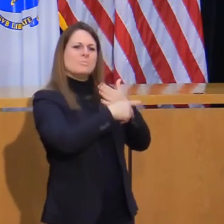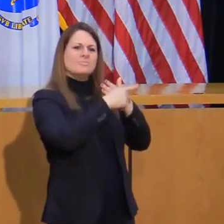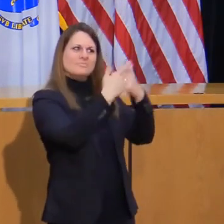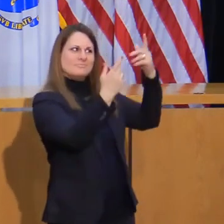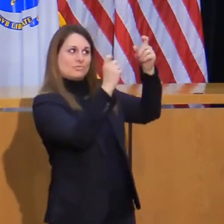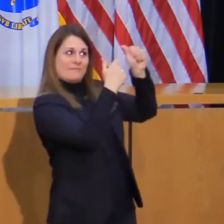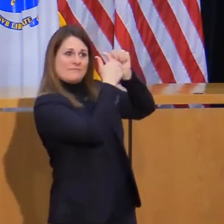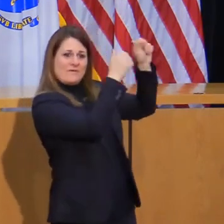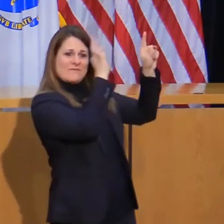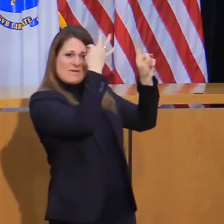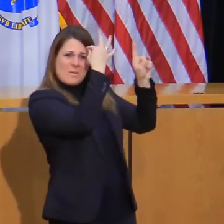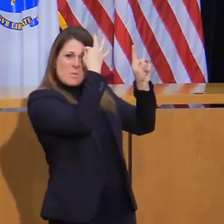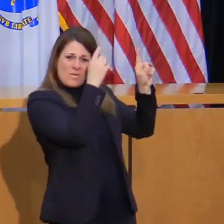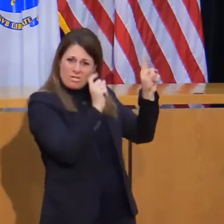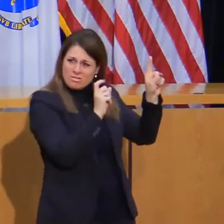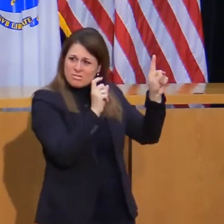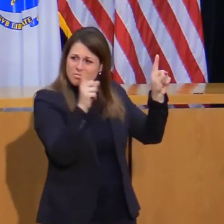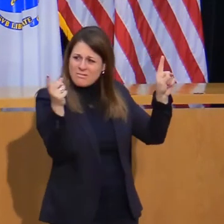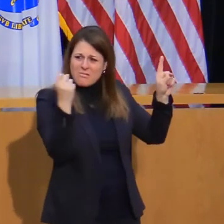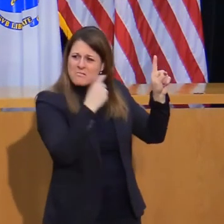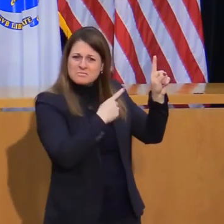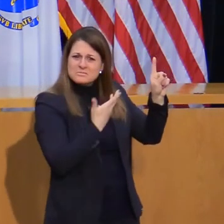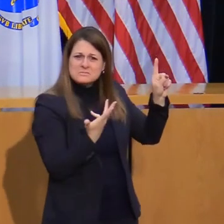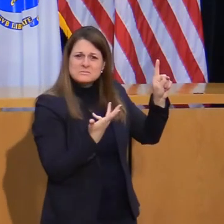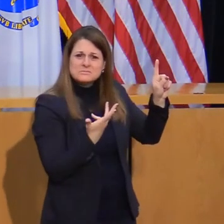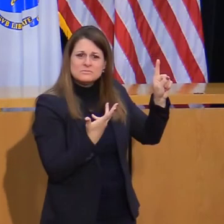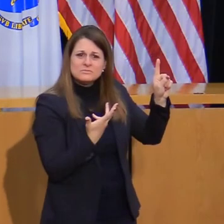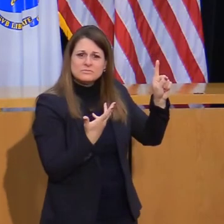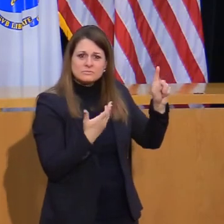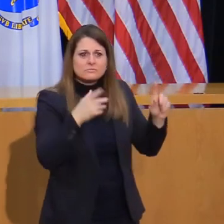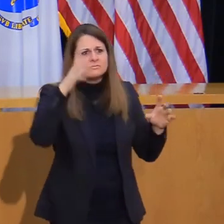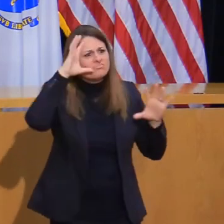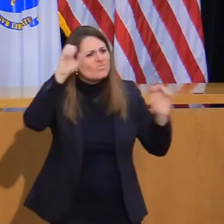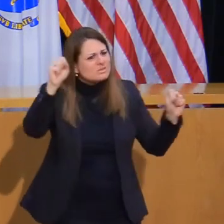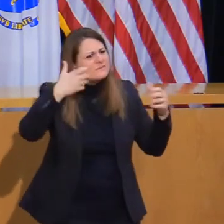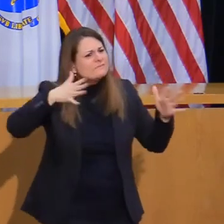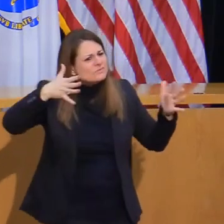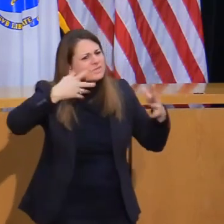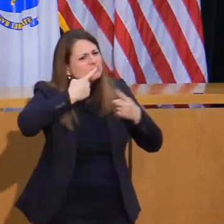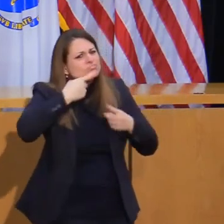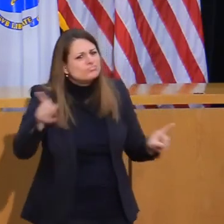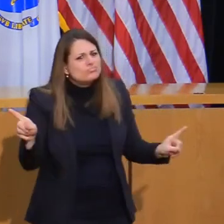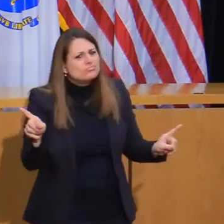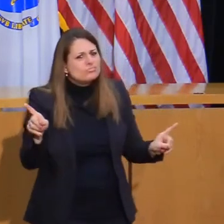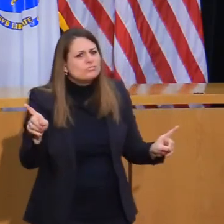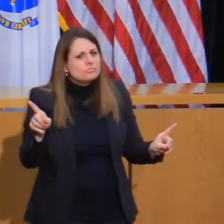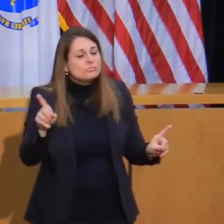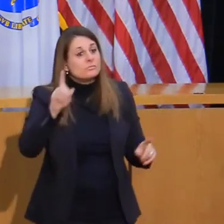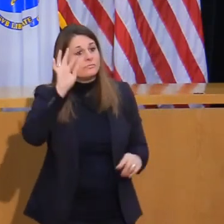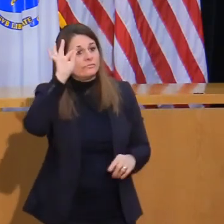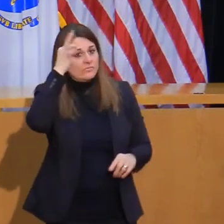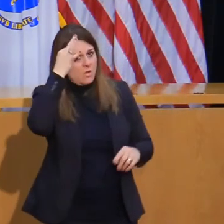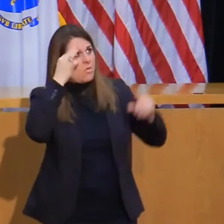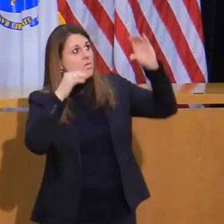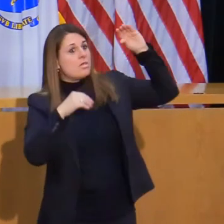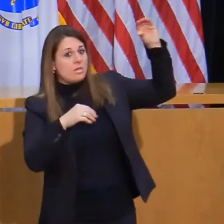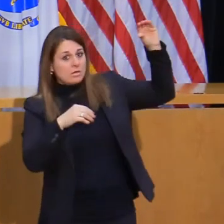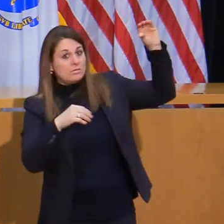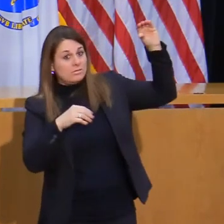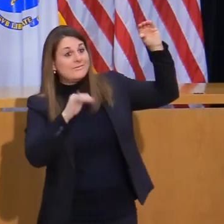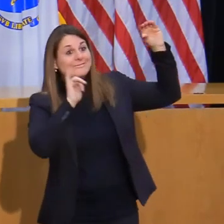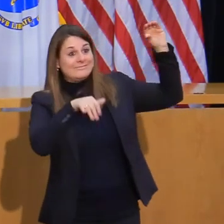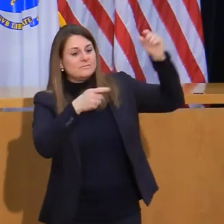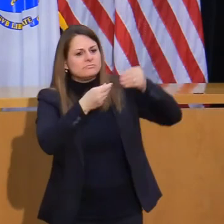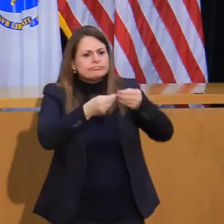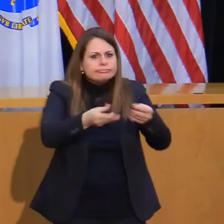going to allow, that if they're getting directly from the feds, that they were going to increase the essential worker categories, I think, all the way down to